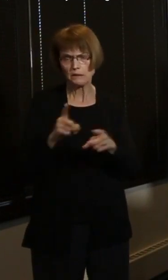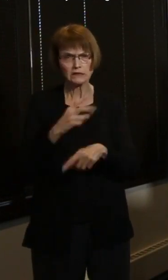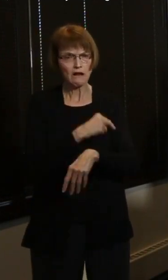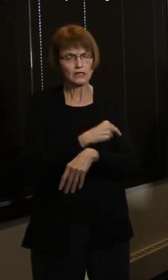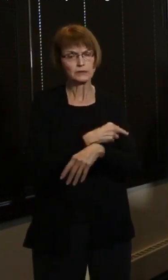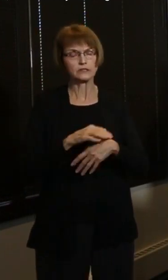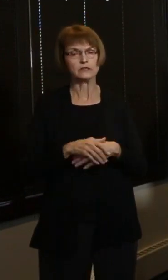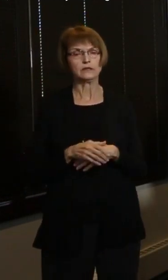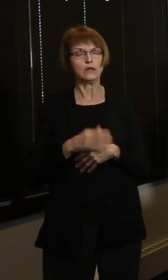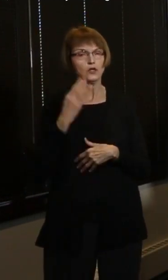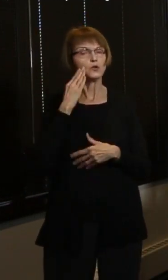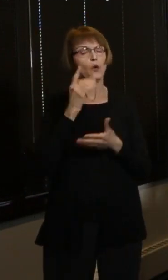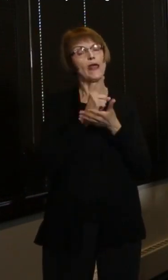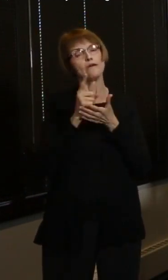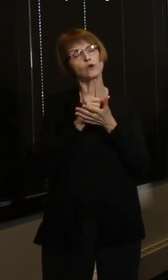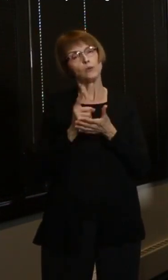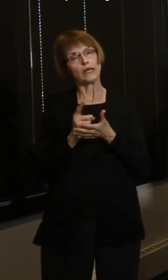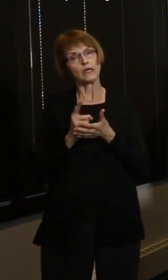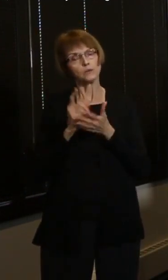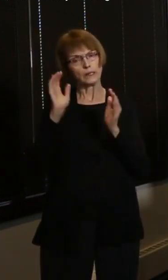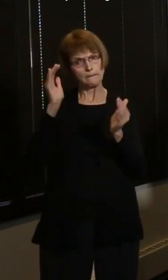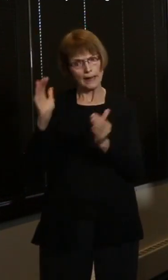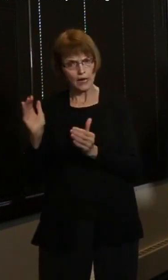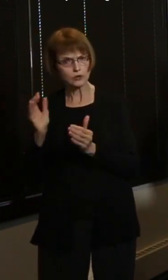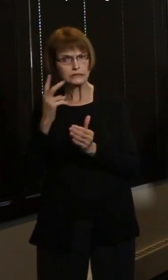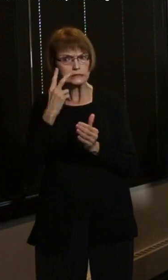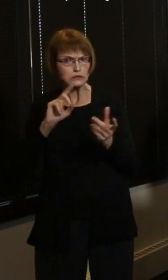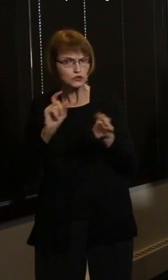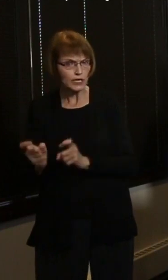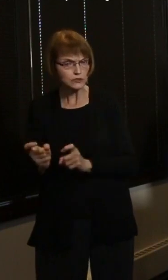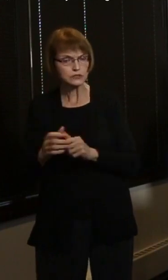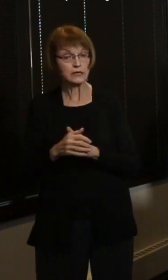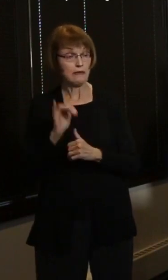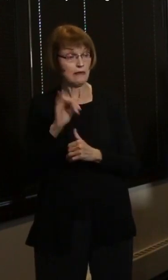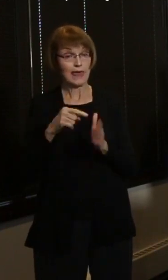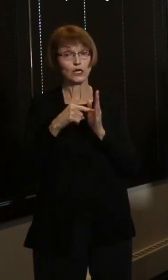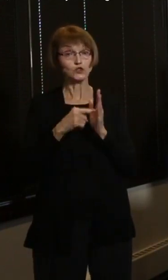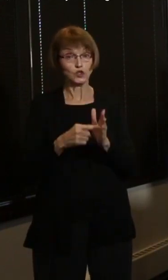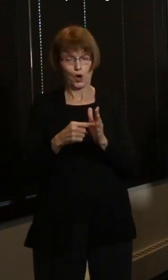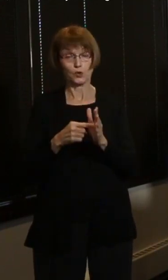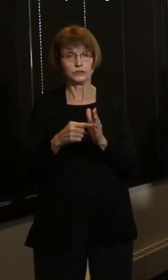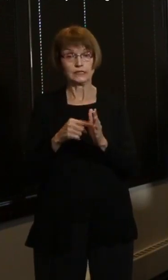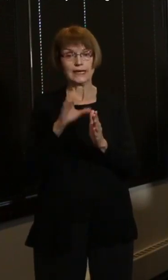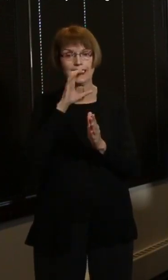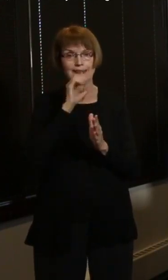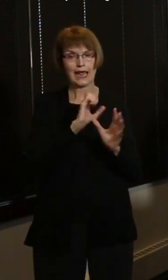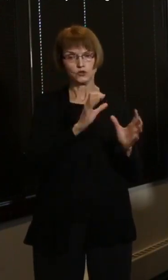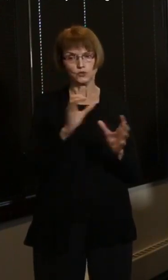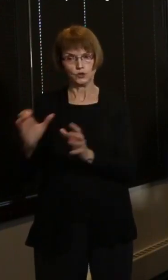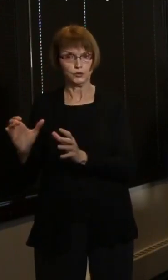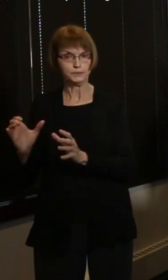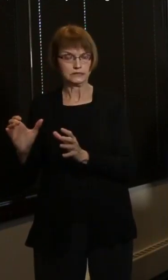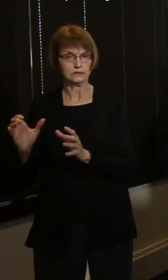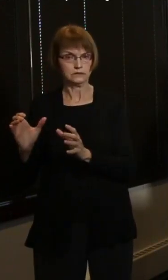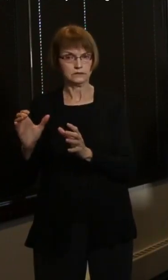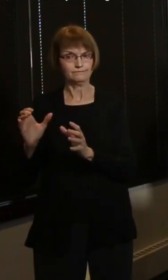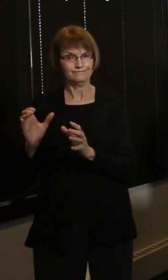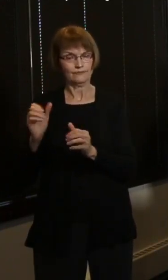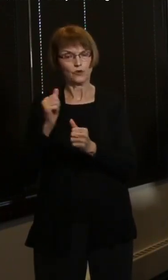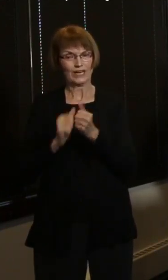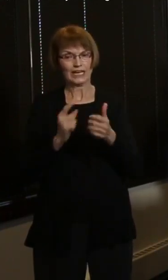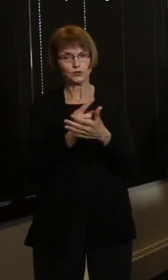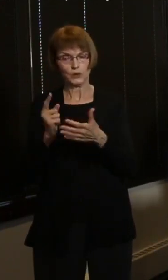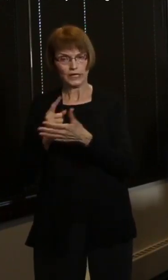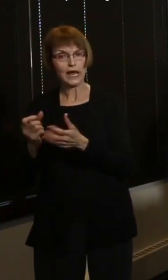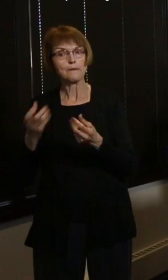team week over week to see what the changes are occurring. And this one shows the distribution of age by admission week. And so